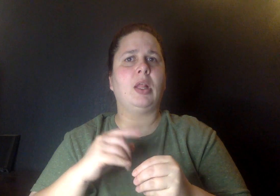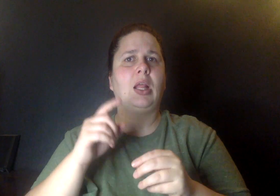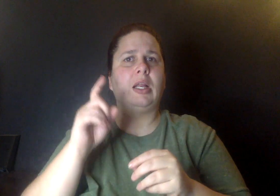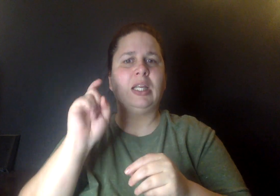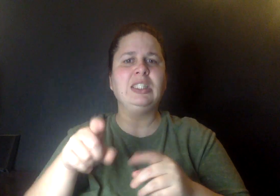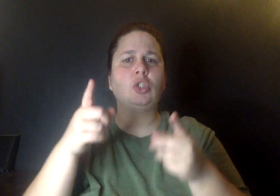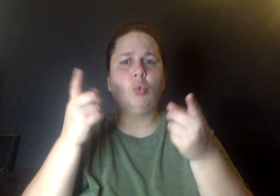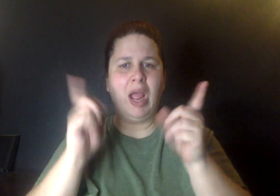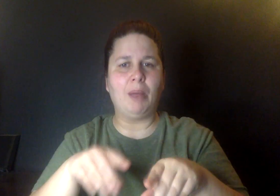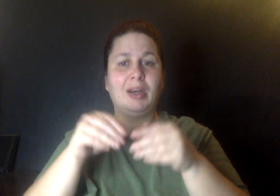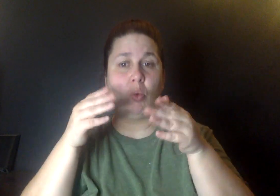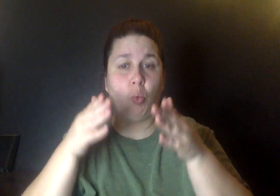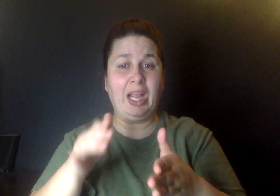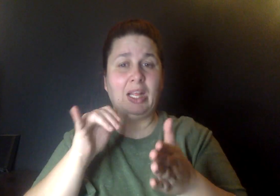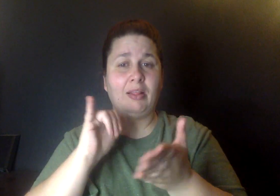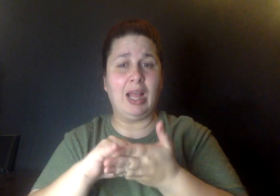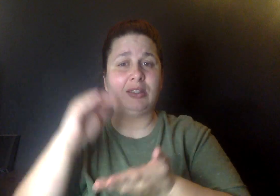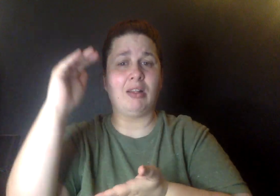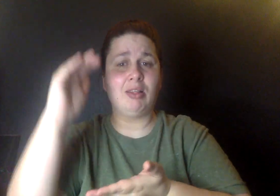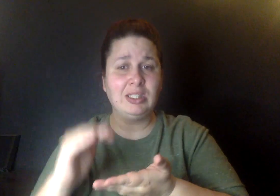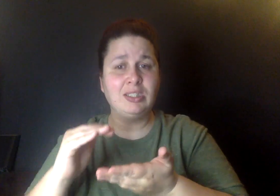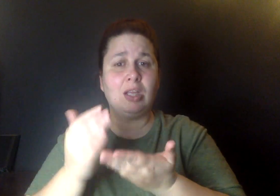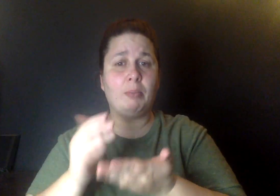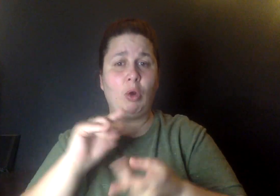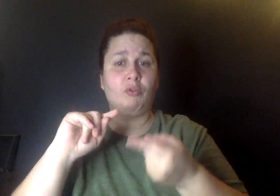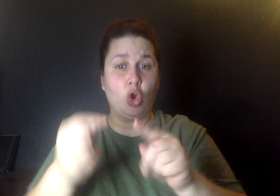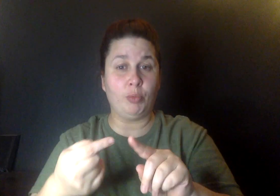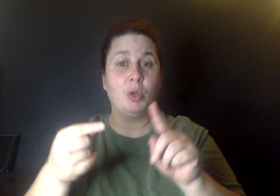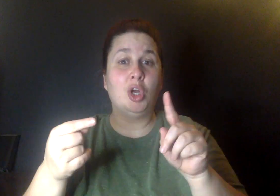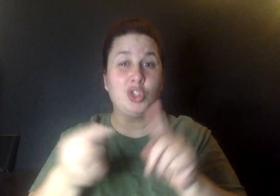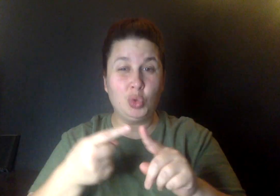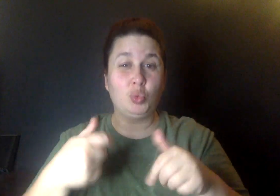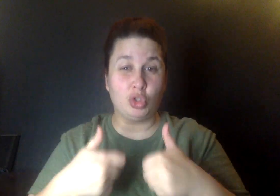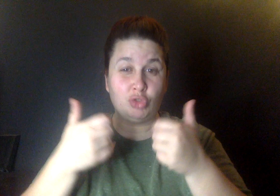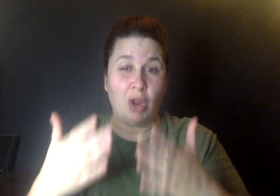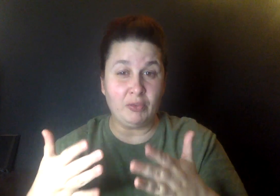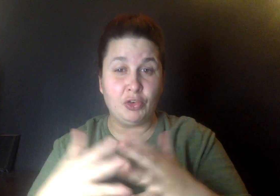These do happen in a way that the leading amount of people who have